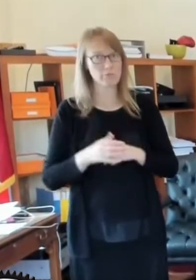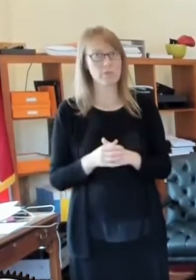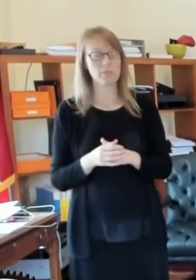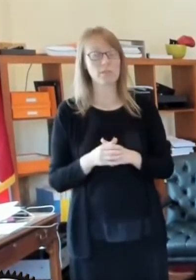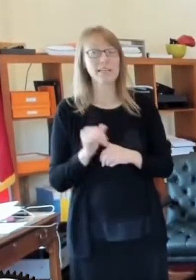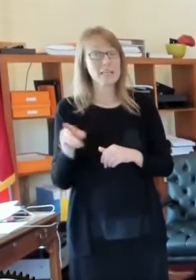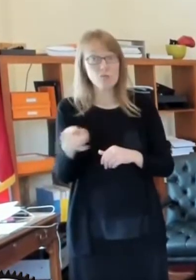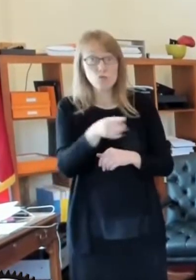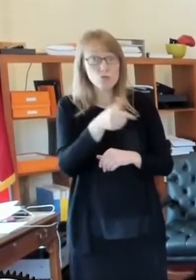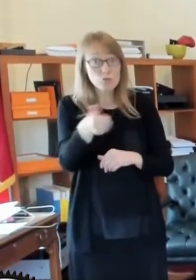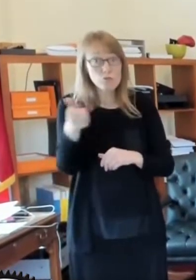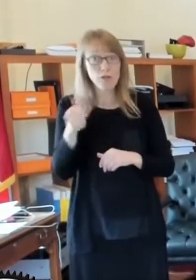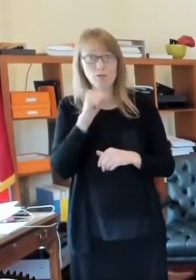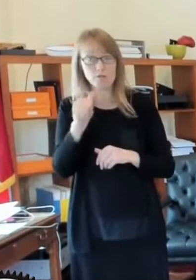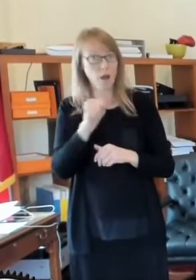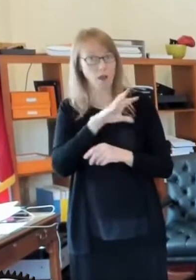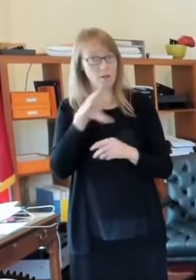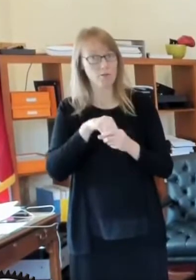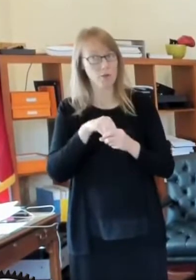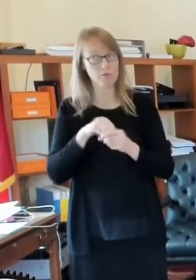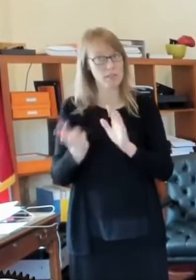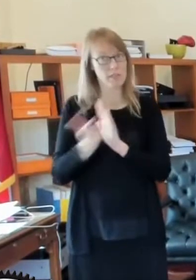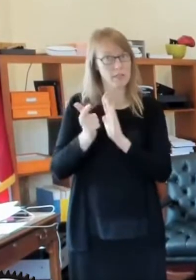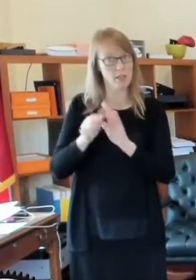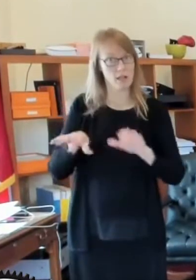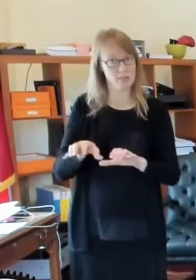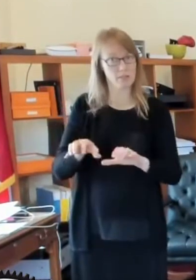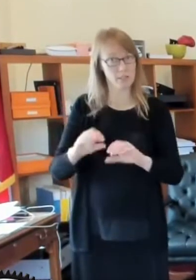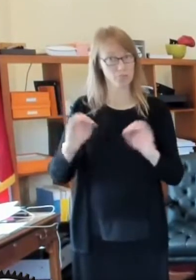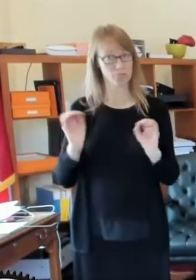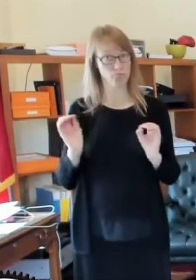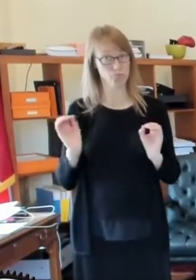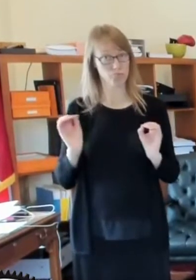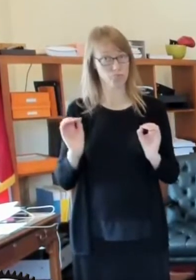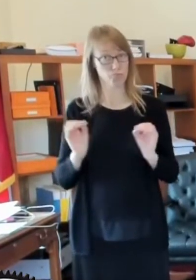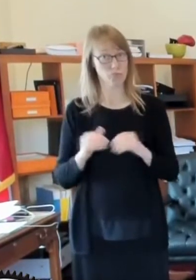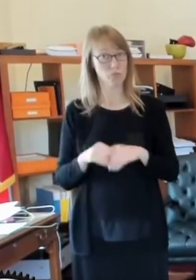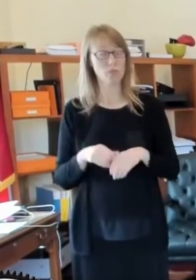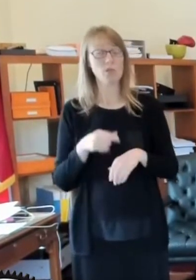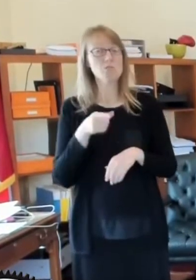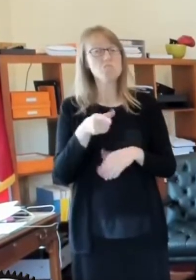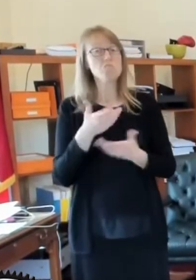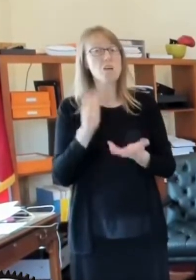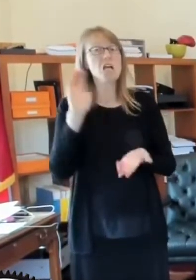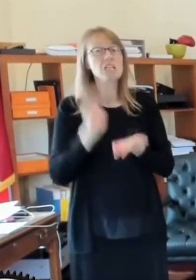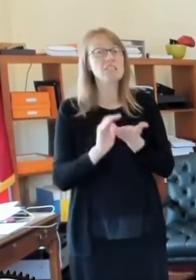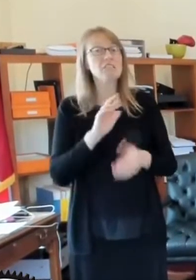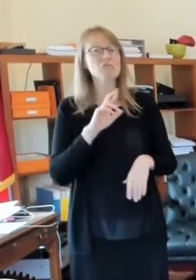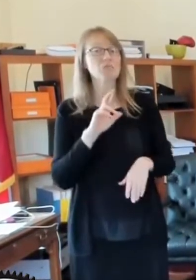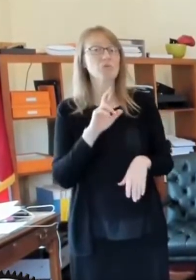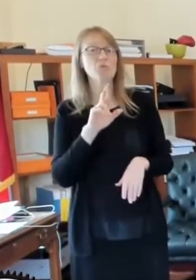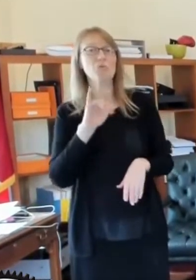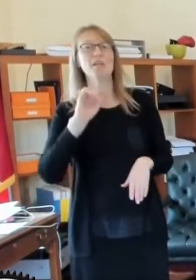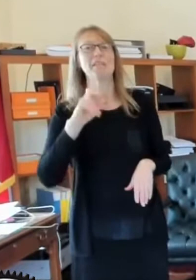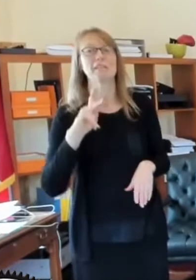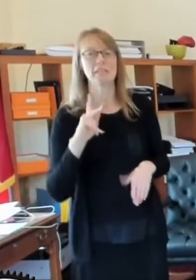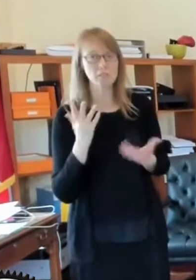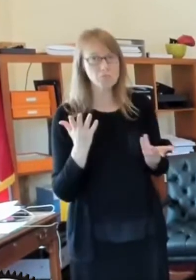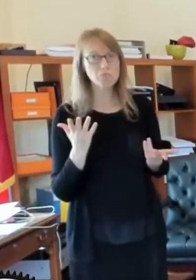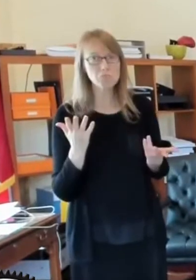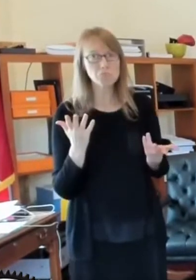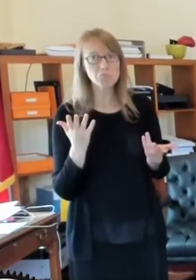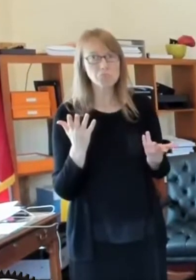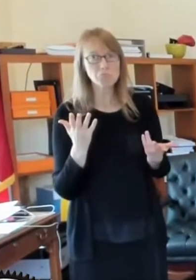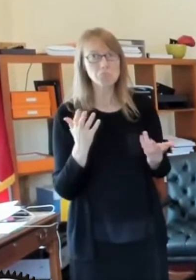illegal activity, you are not at risk. But let's be